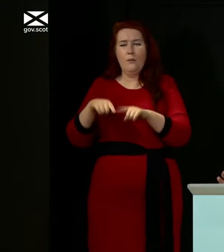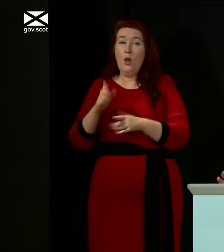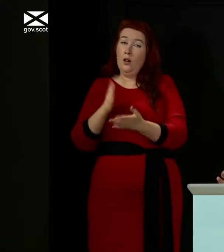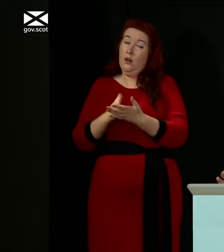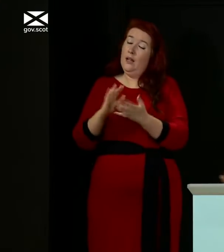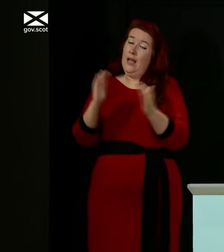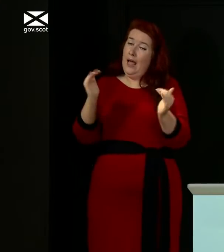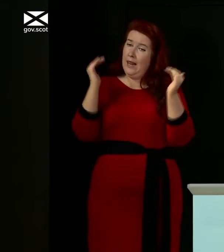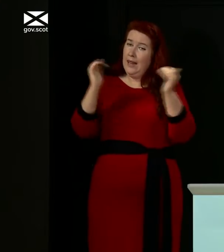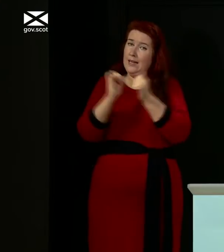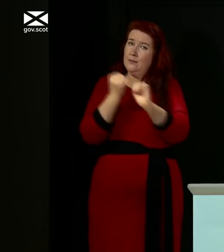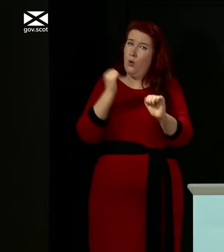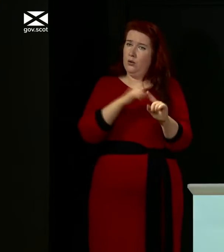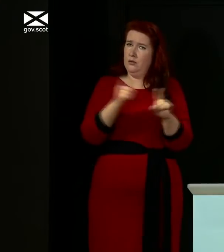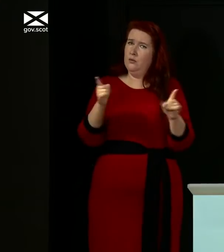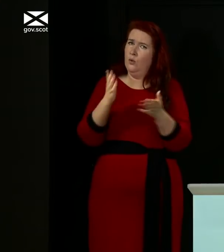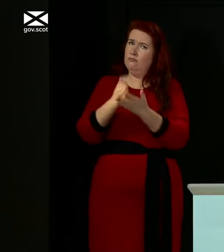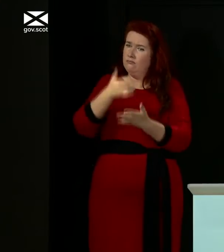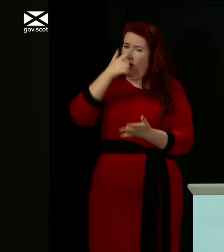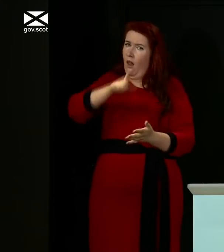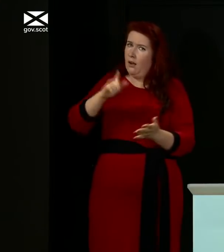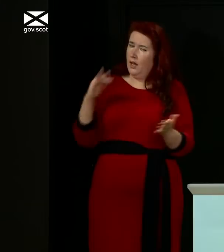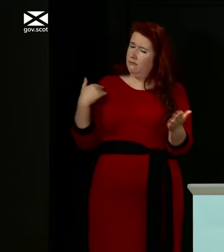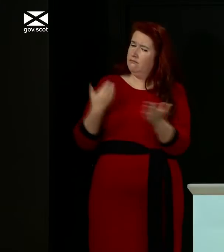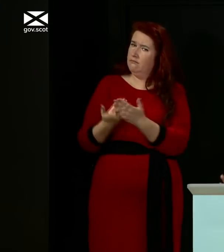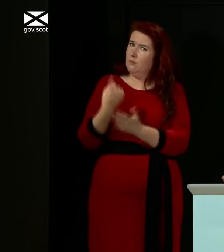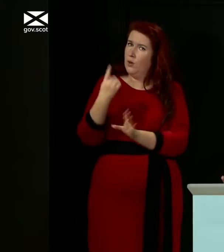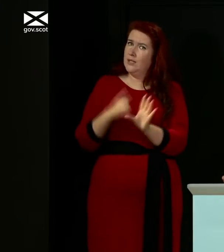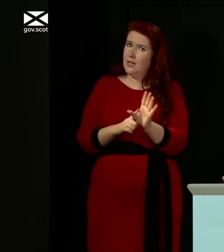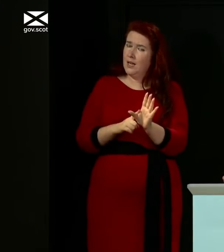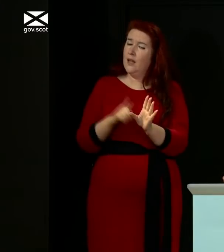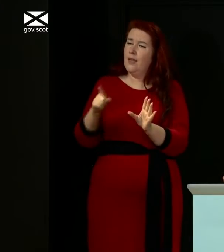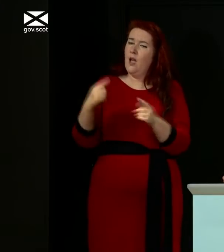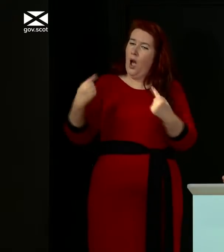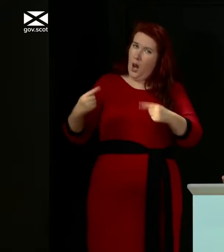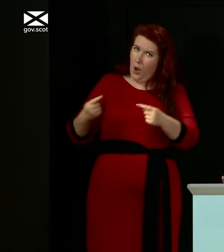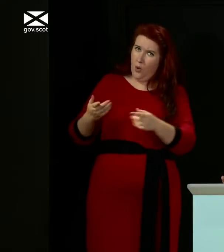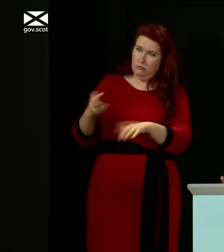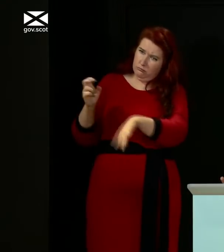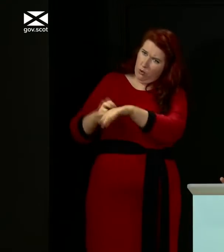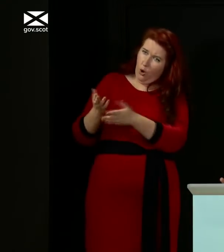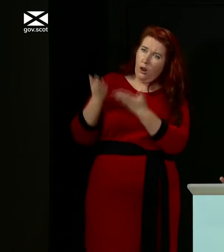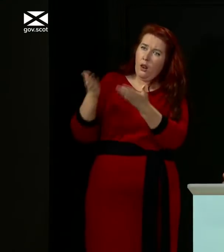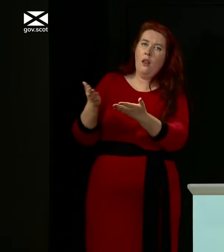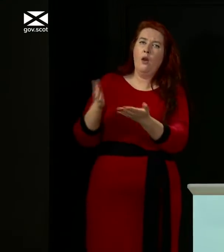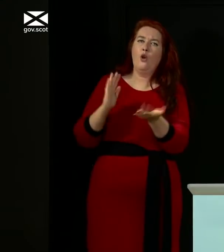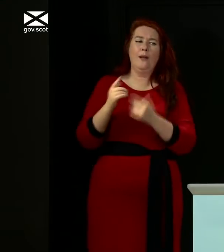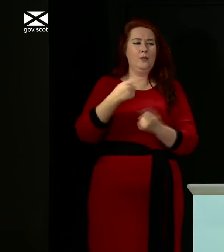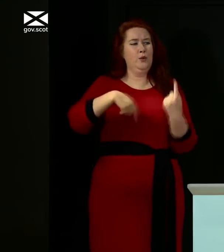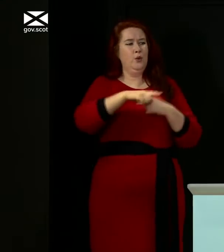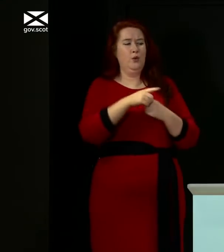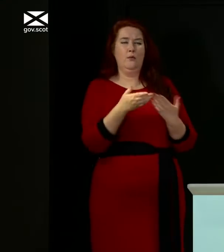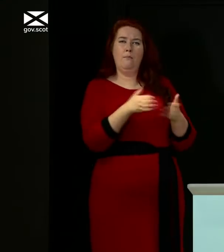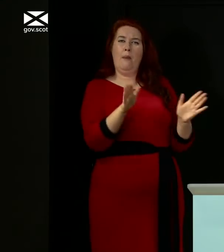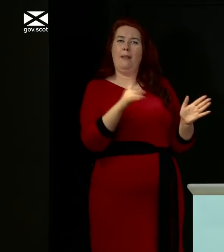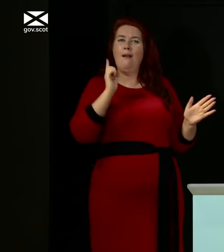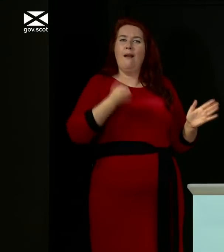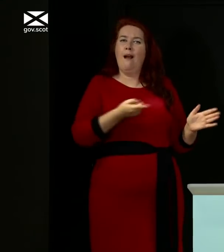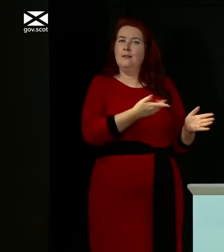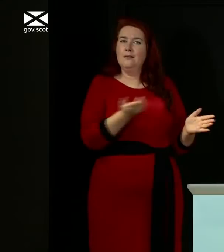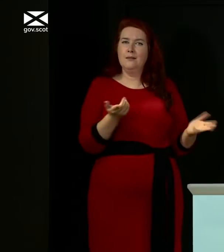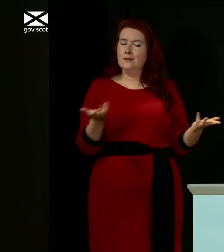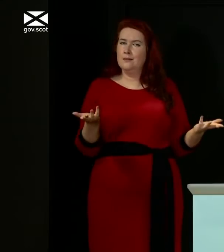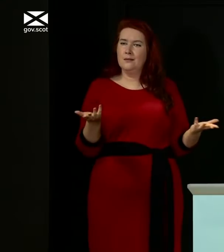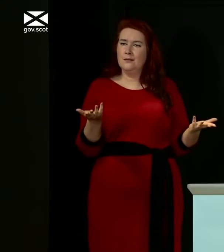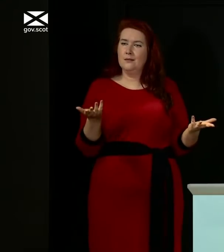privileged position at many points over the past year, doing things that the general public can't do. And as long as that